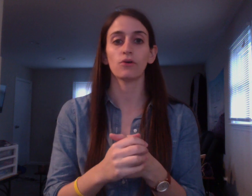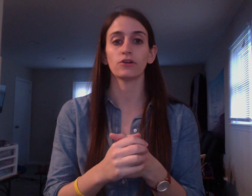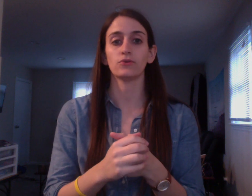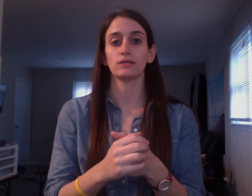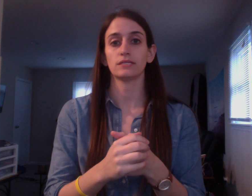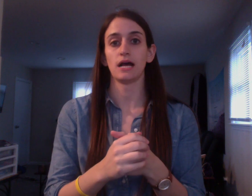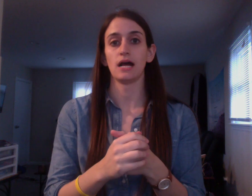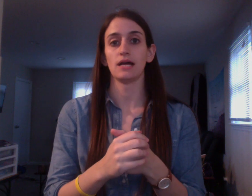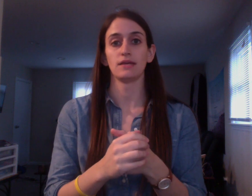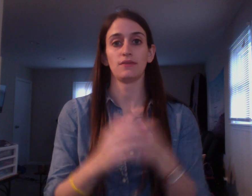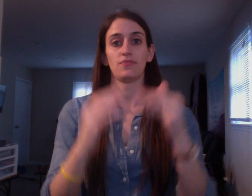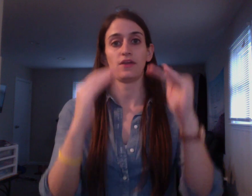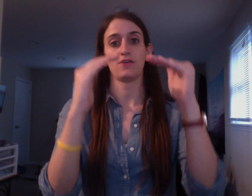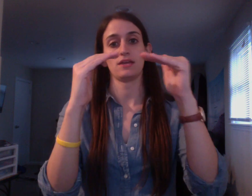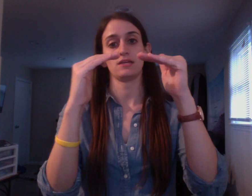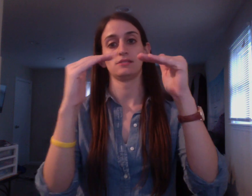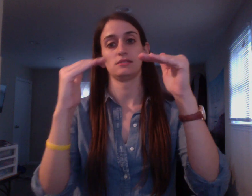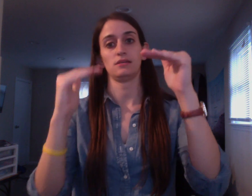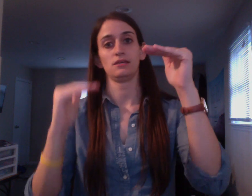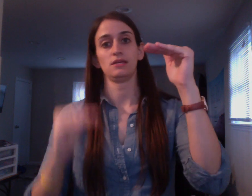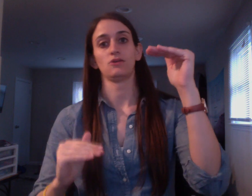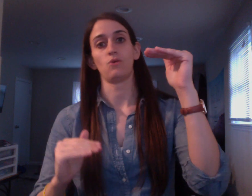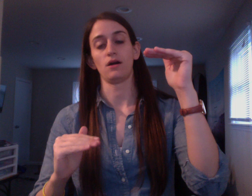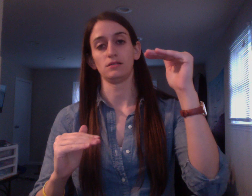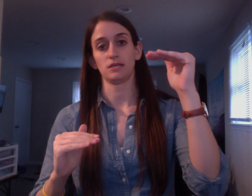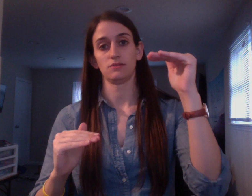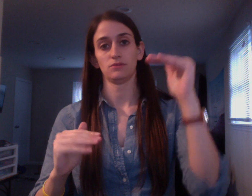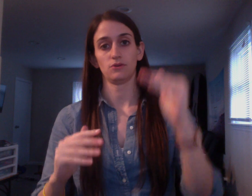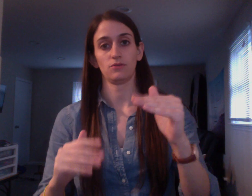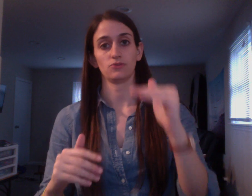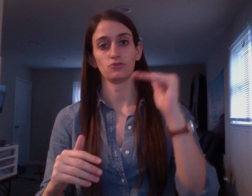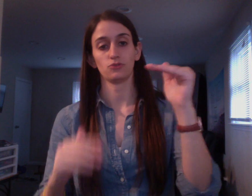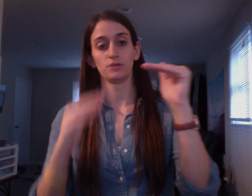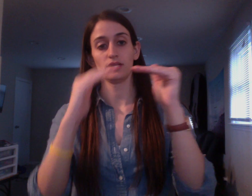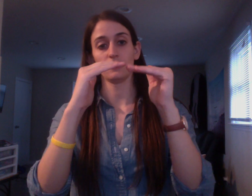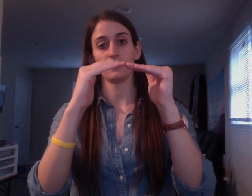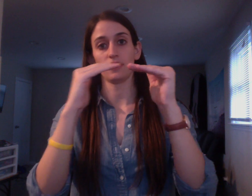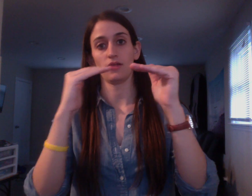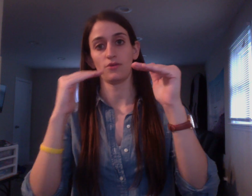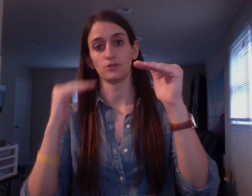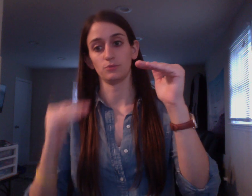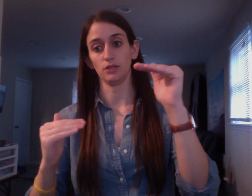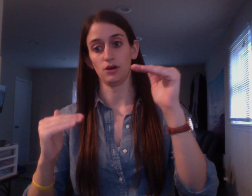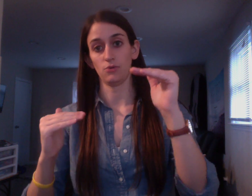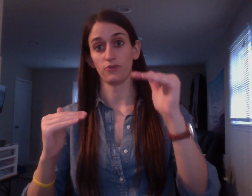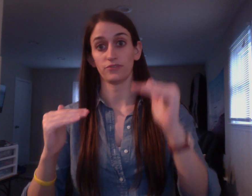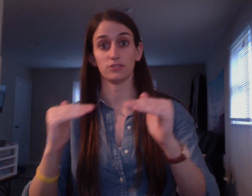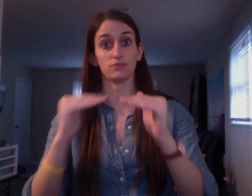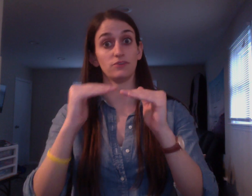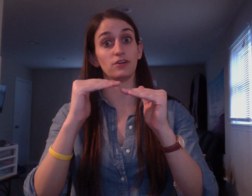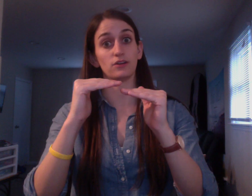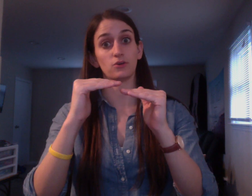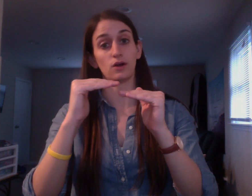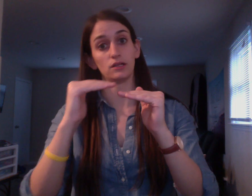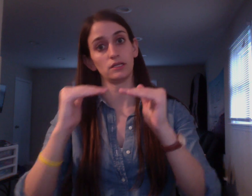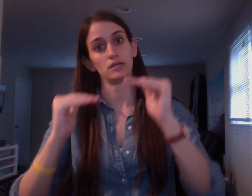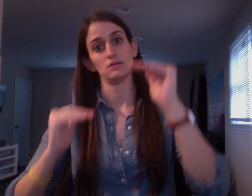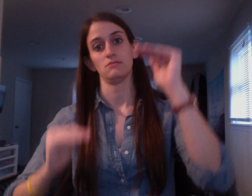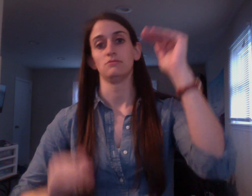you could sign that there is inequality. So there's a group here and the other is below. Or if it's a severe inequality,